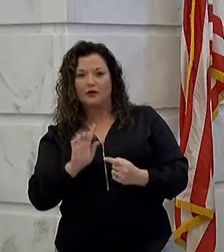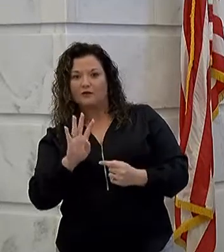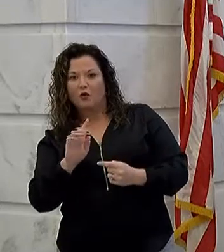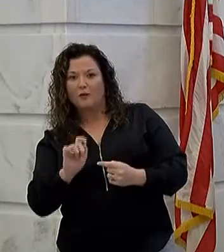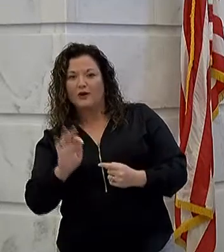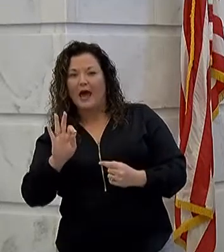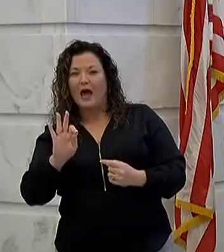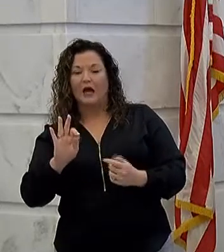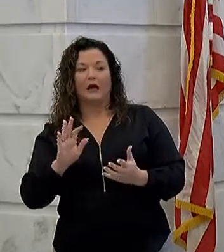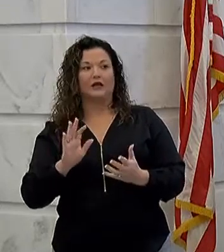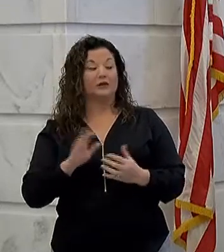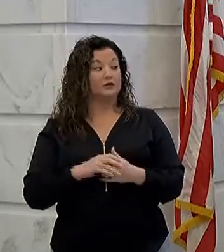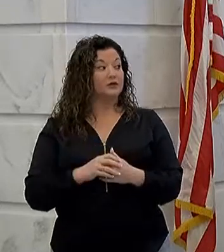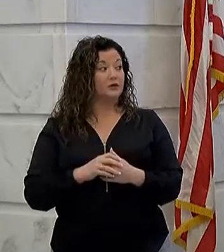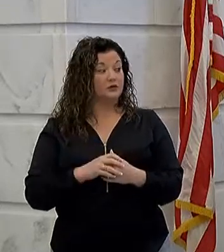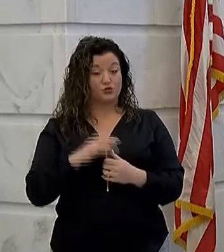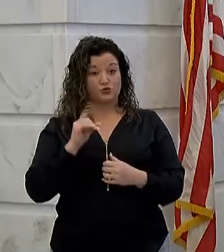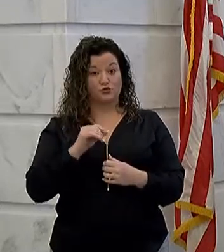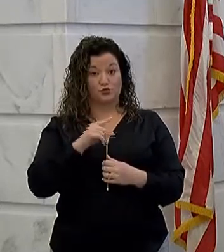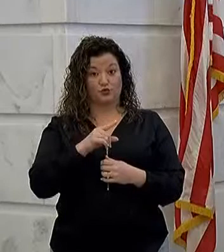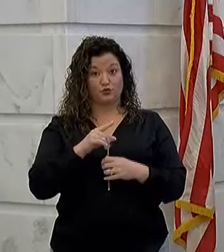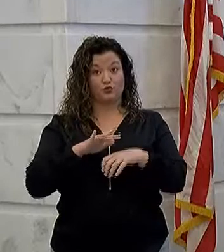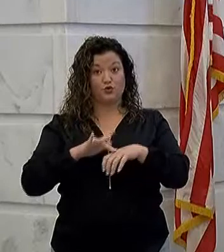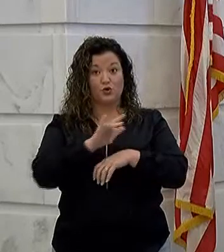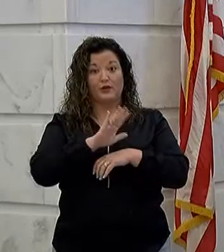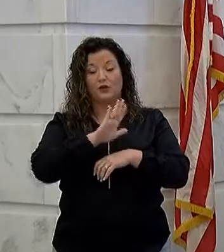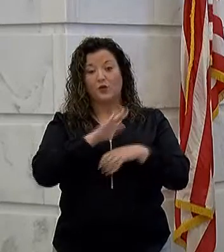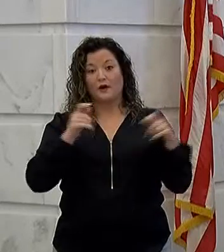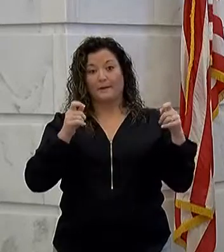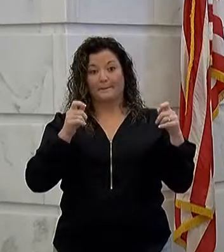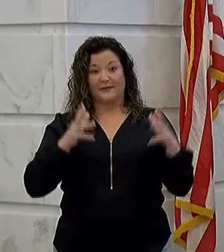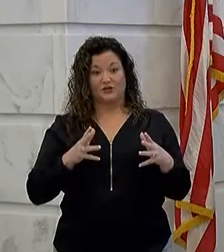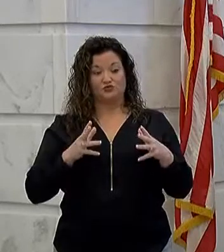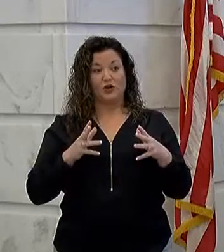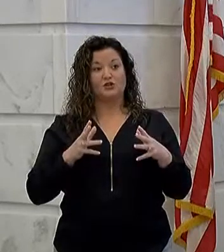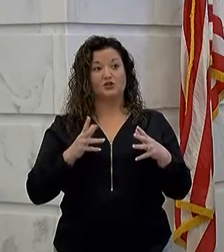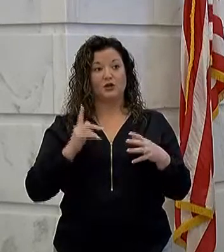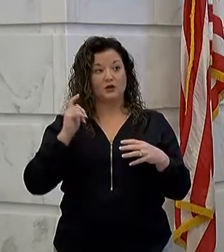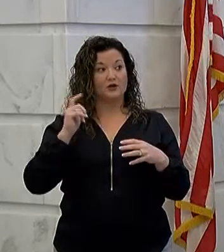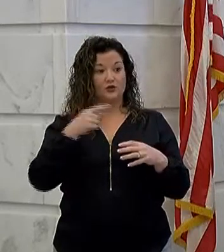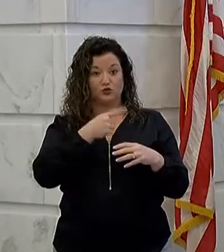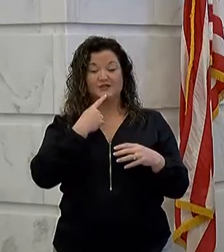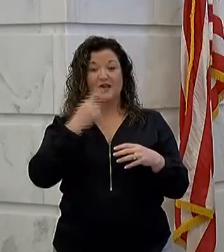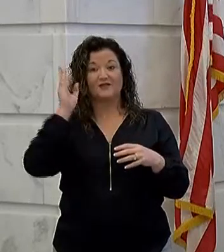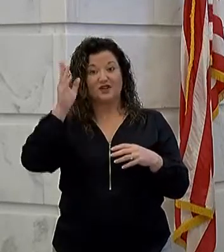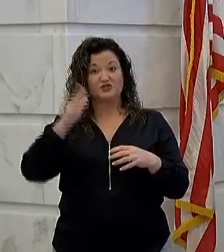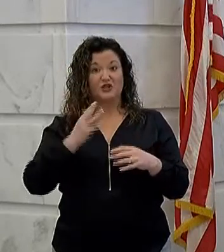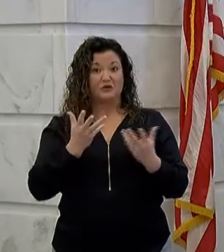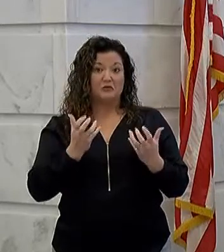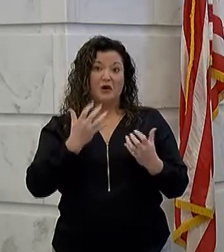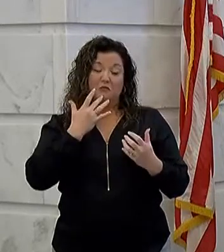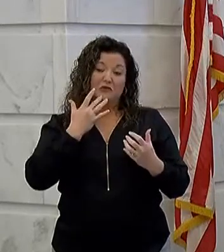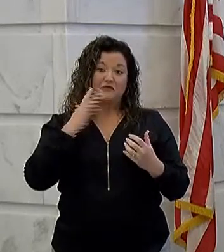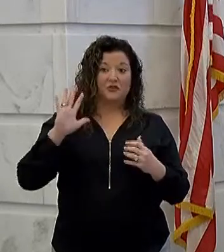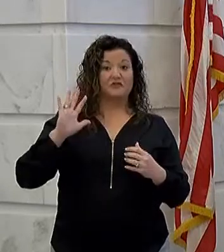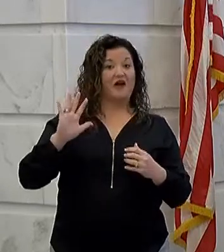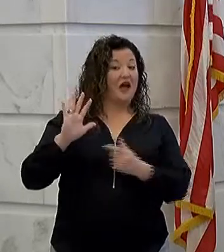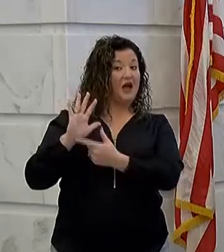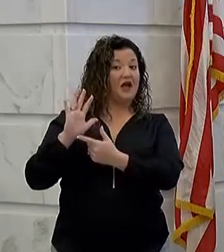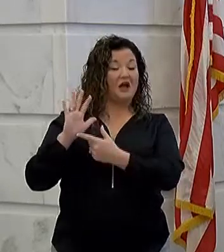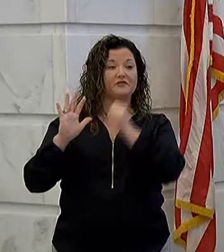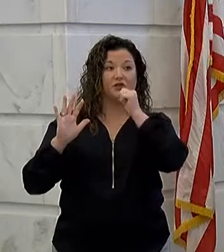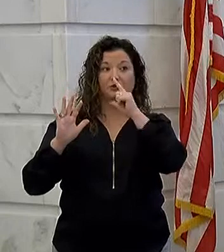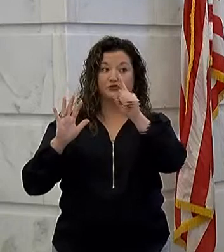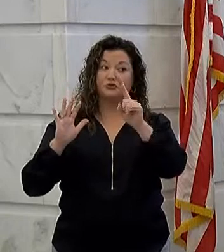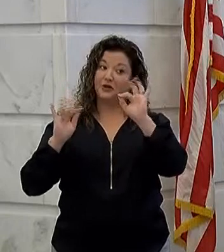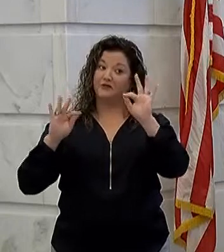4.9. You early on in your administration had said you'd eventually like to get to 5. You weren't sure you'd eventually